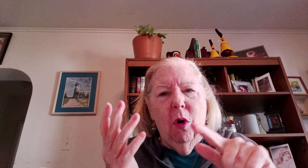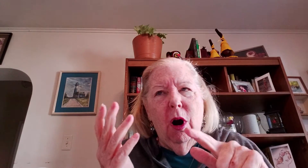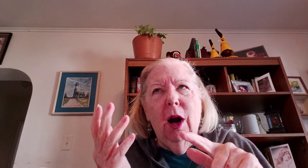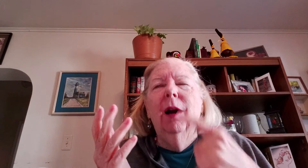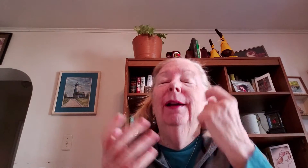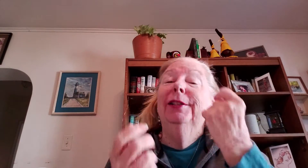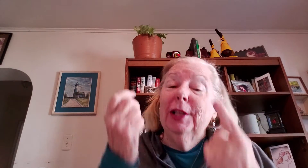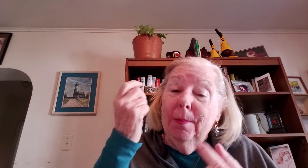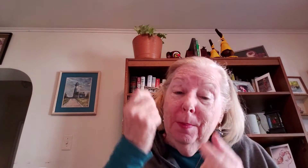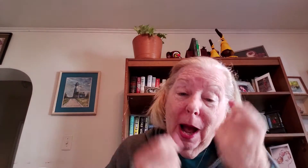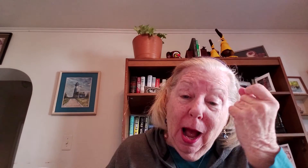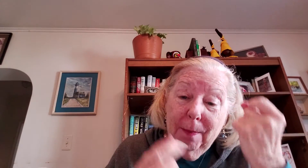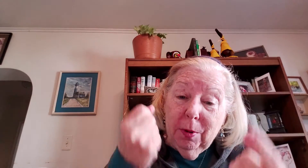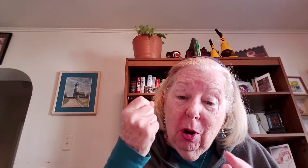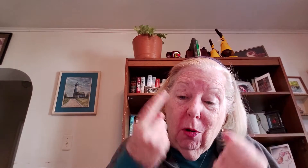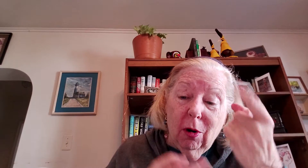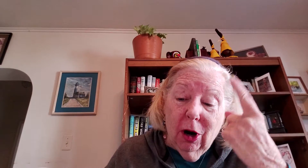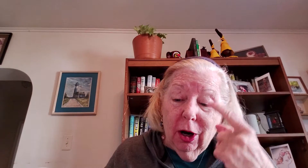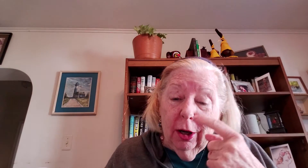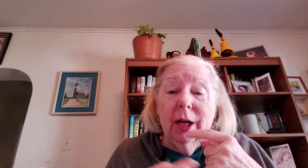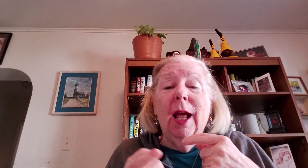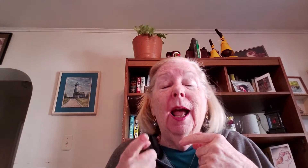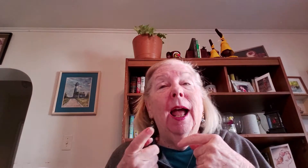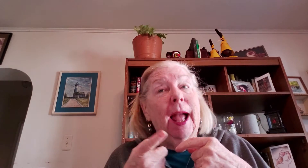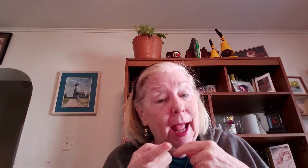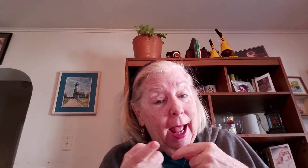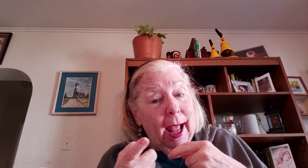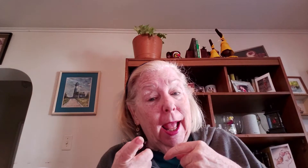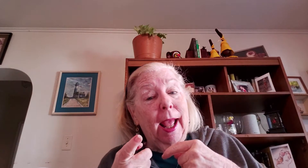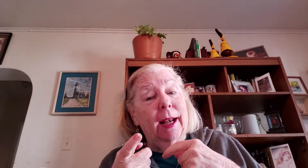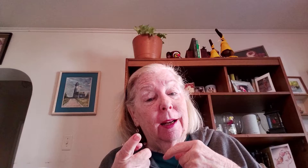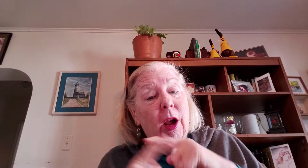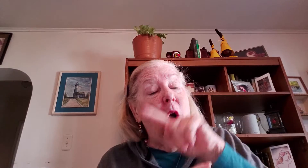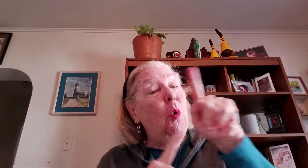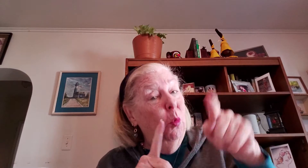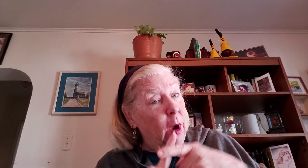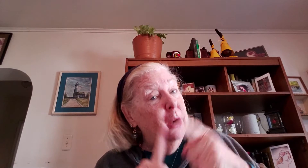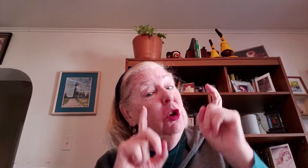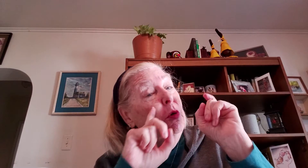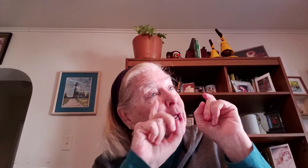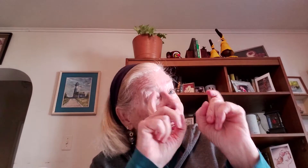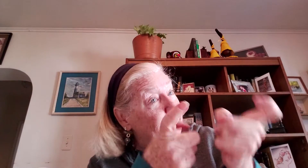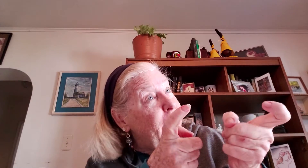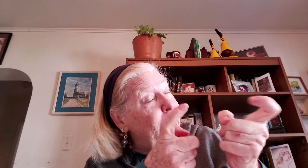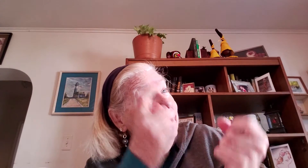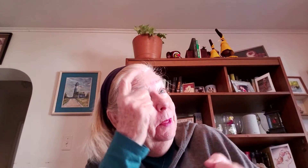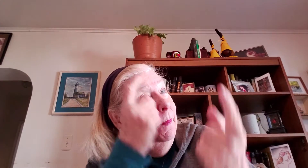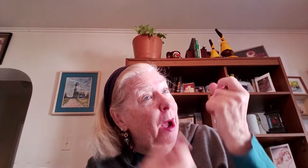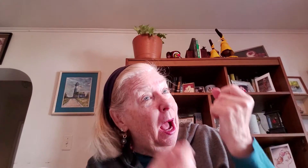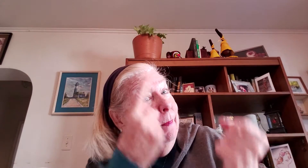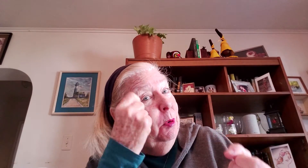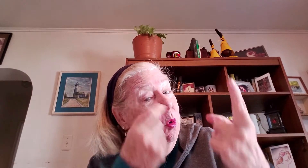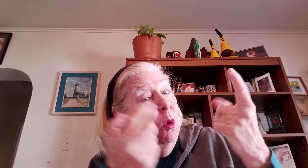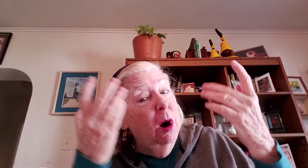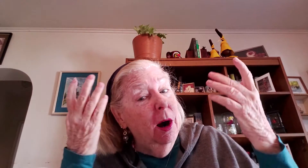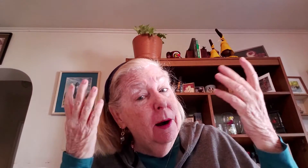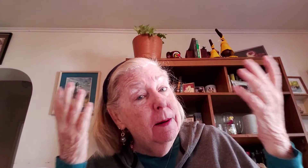for some popcorn. And when you give him the popcorn,